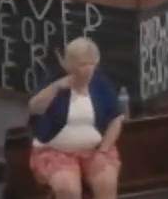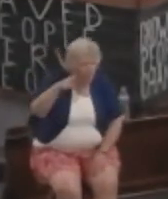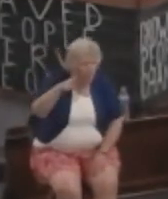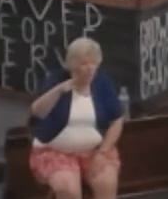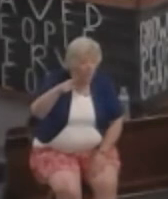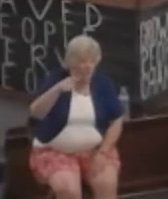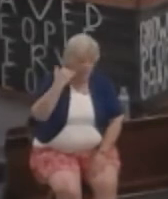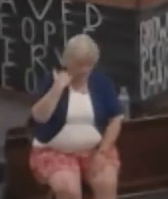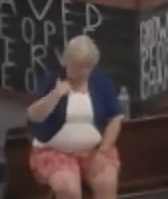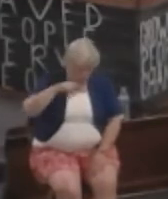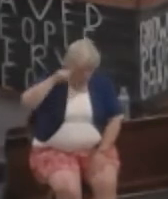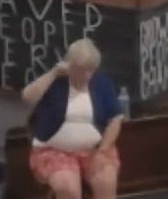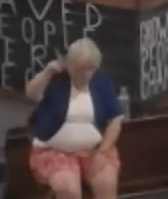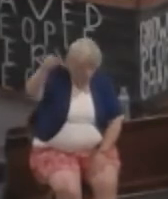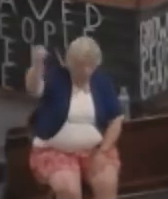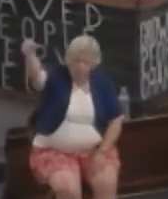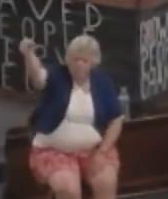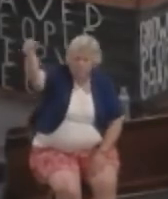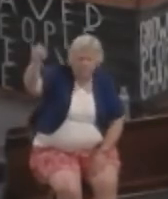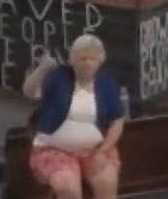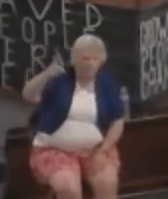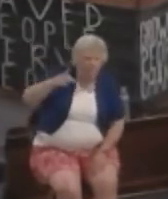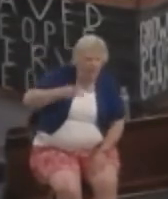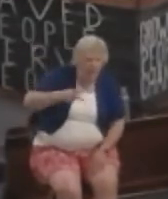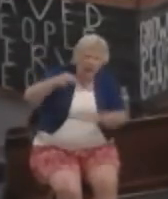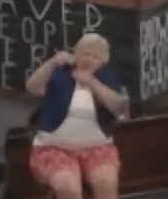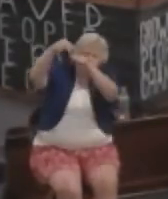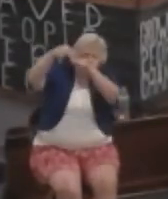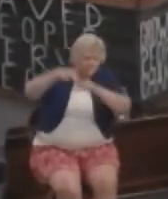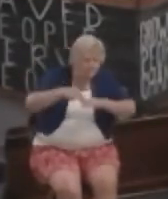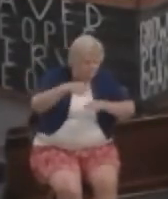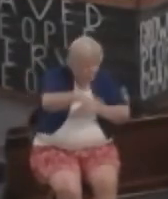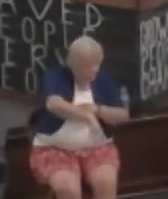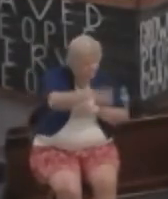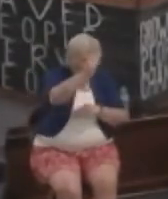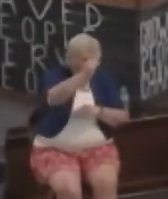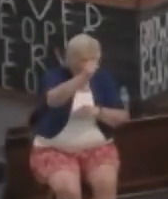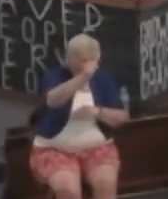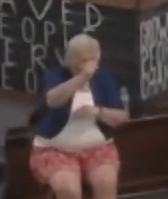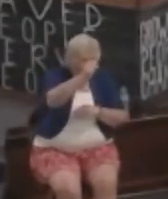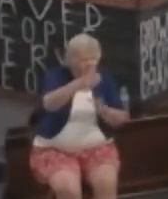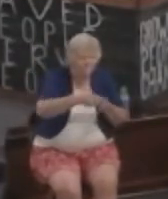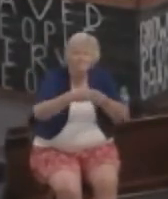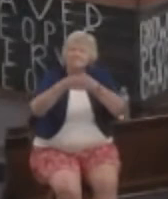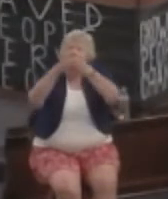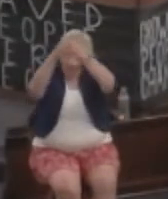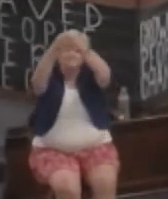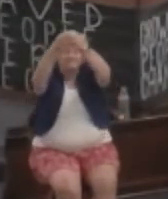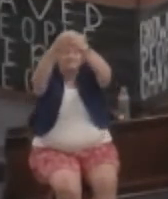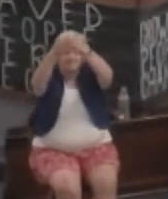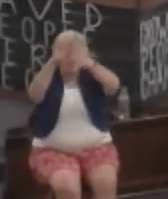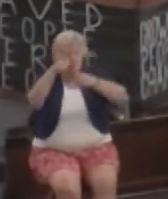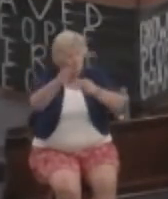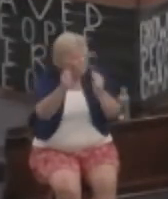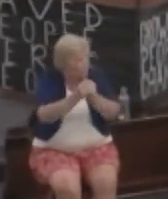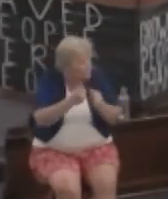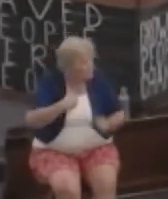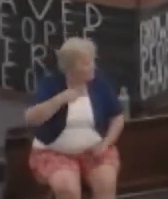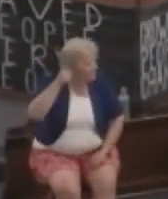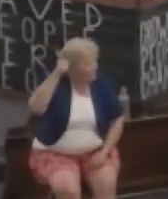place for you, I will come back and take you with me, that you also may be where I